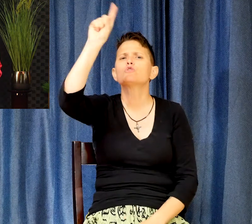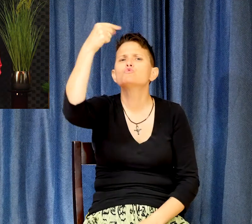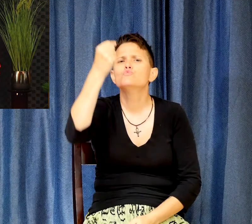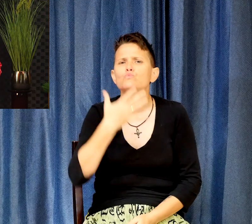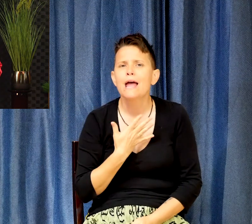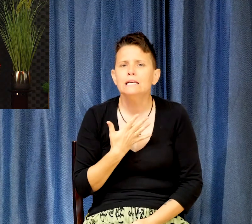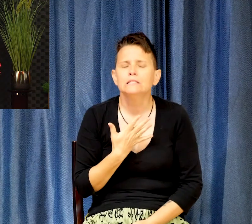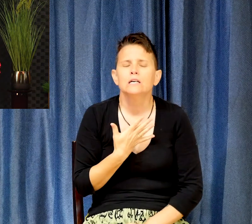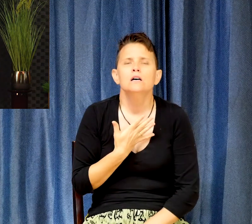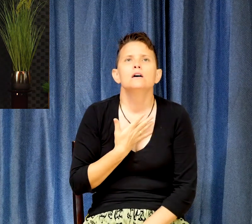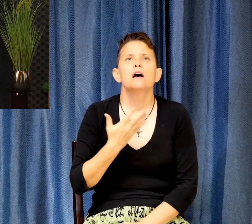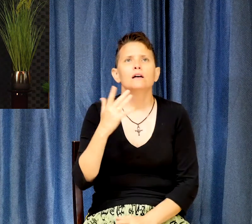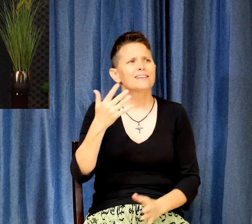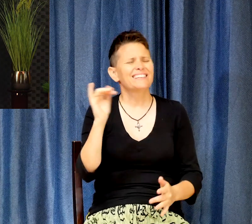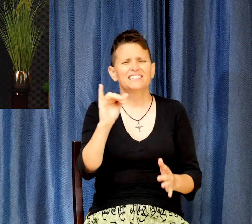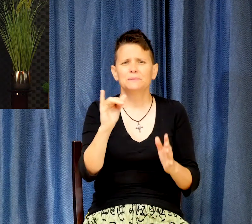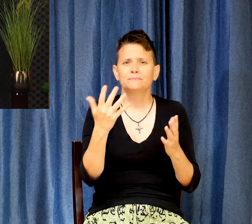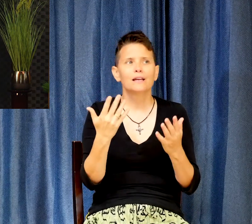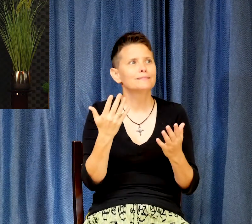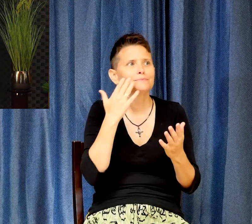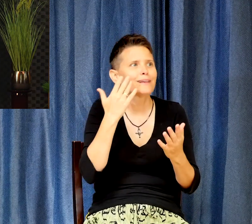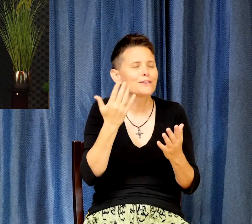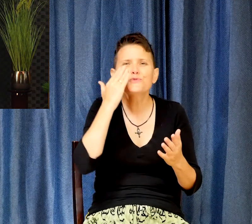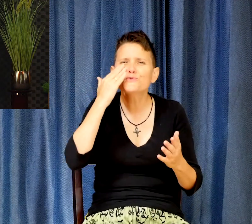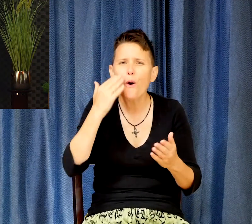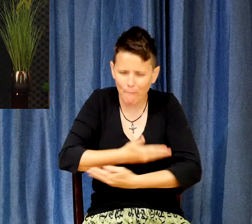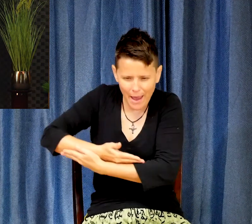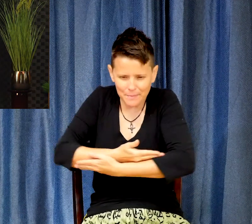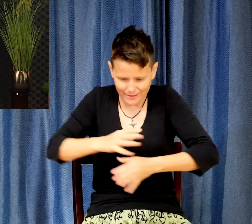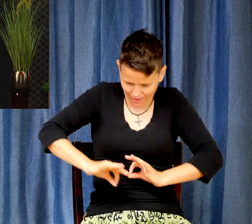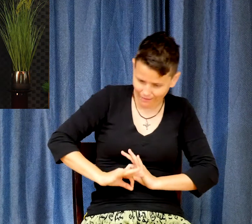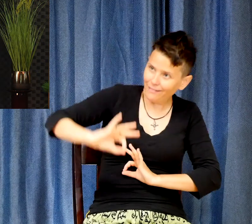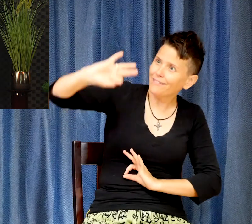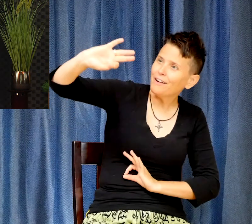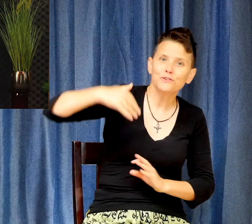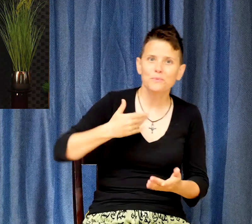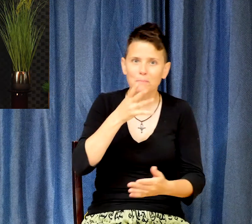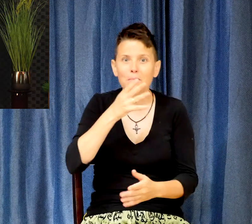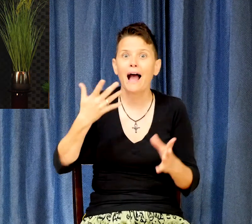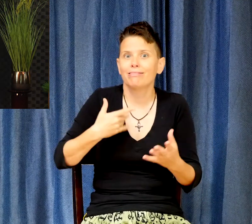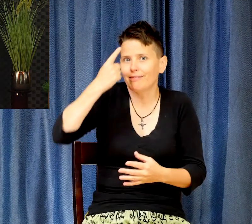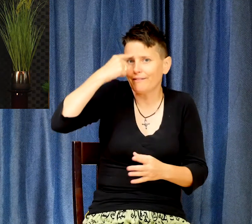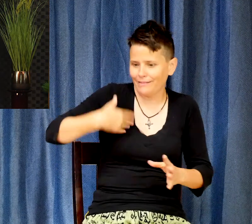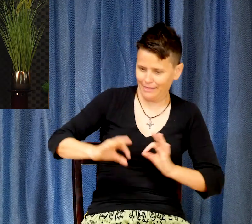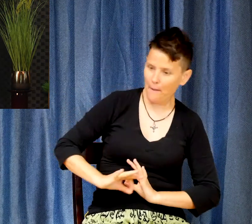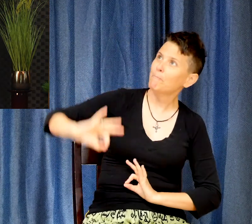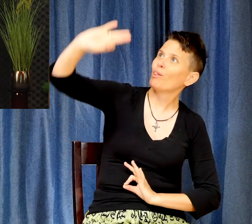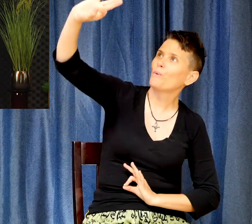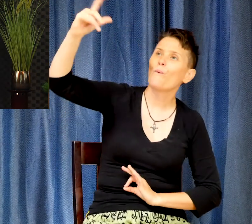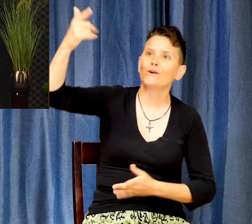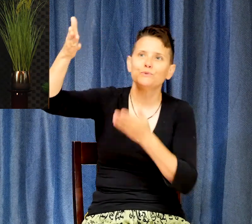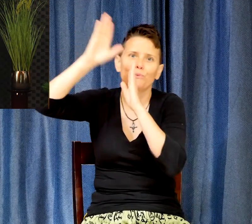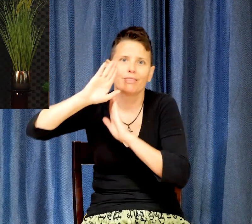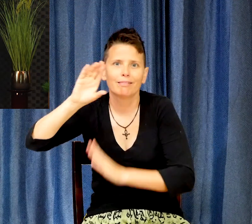common terms as an umbilical cord to the divine, because we are always present, we're always connected, we are always nourished by